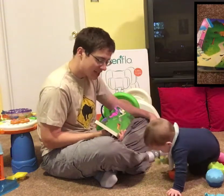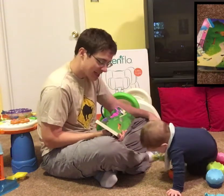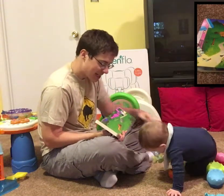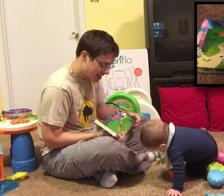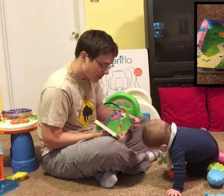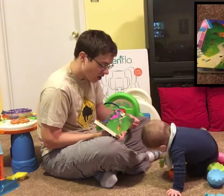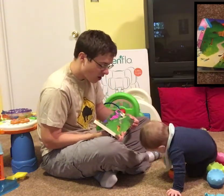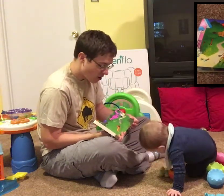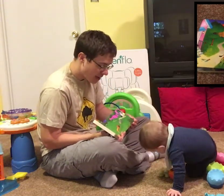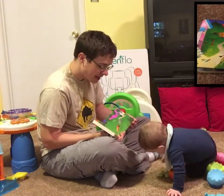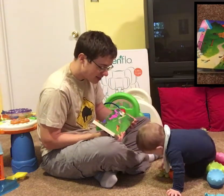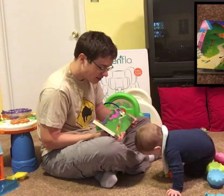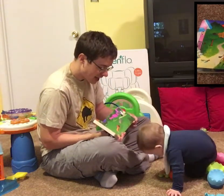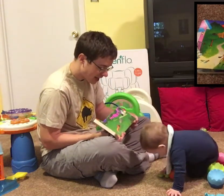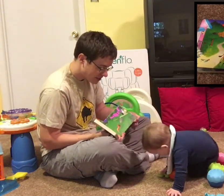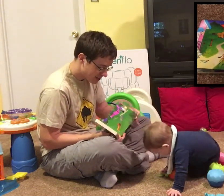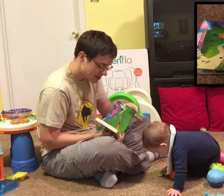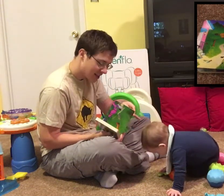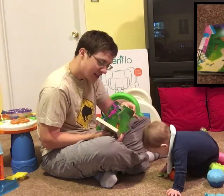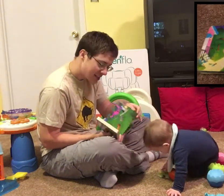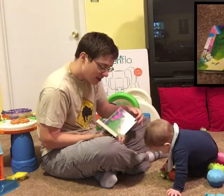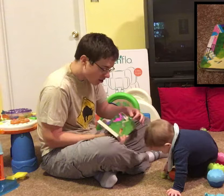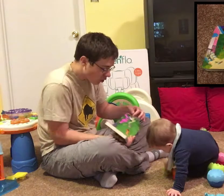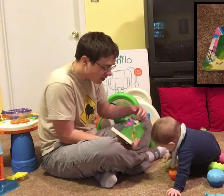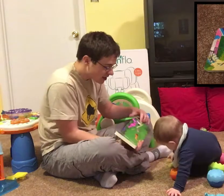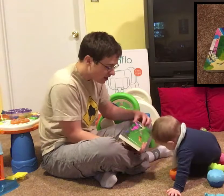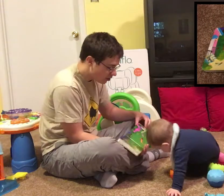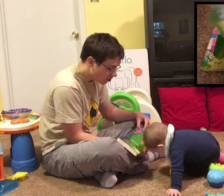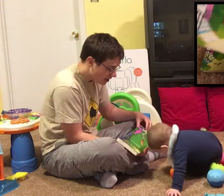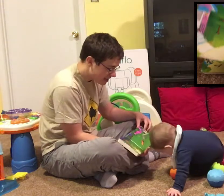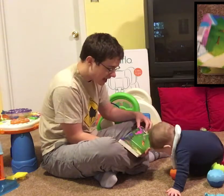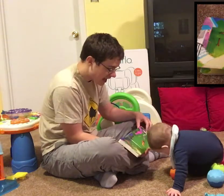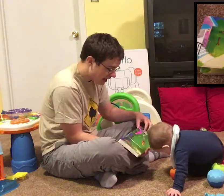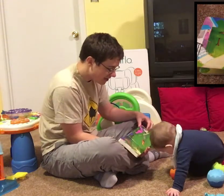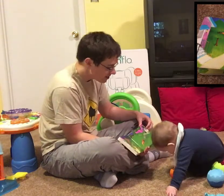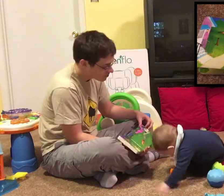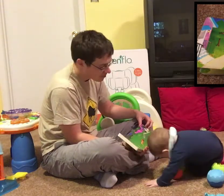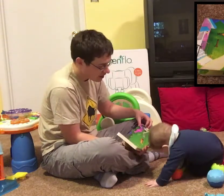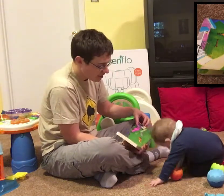gonna take them all back to their cages. See her holding the little gorilla's hand?